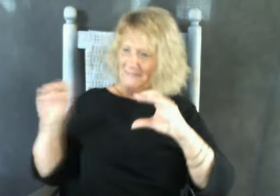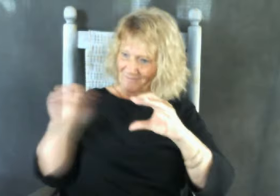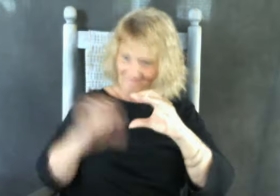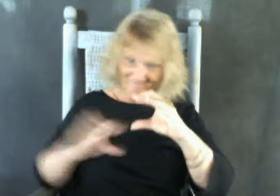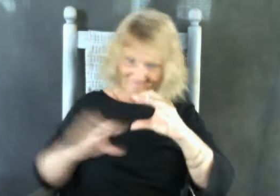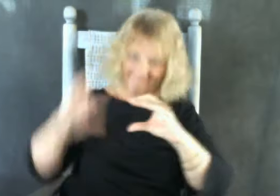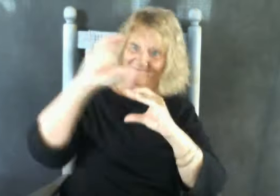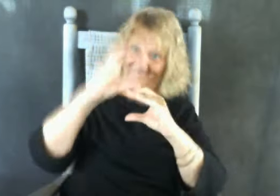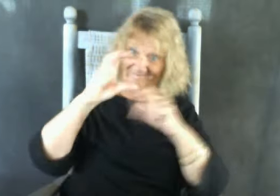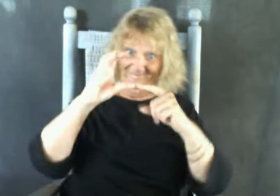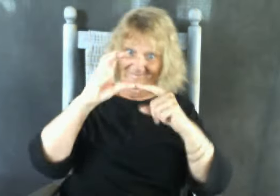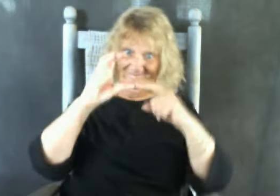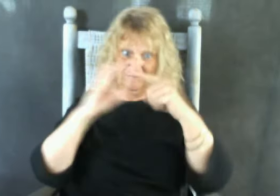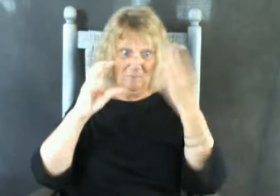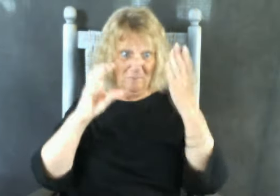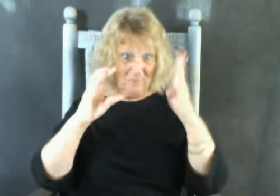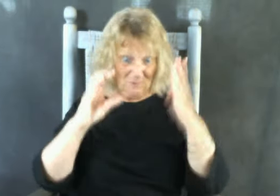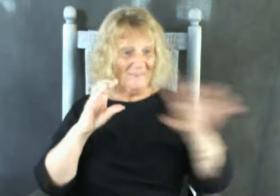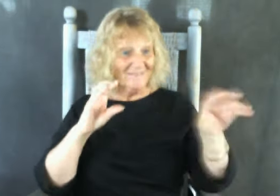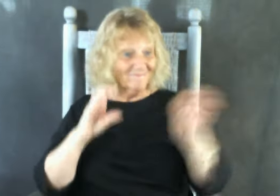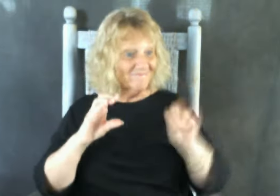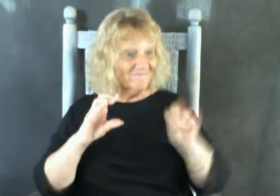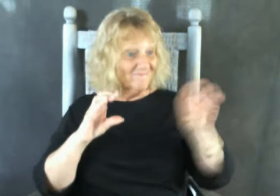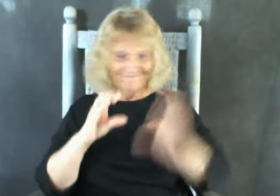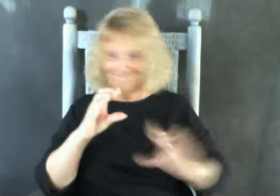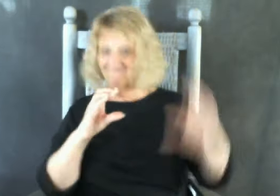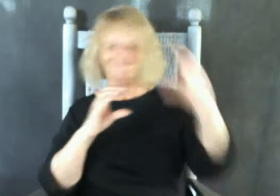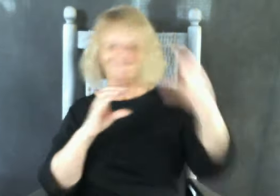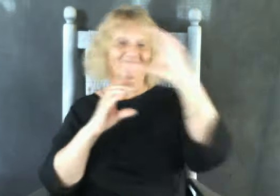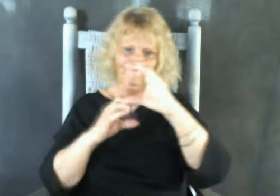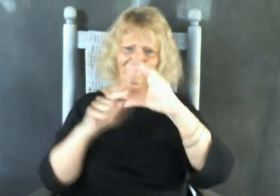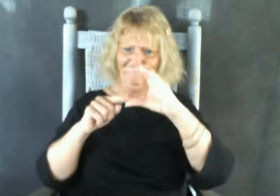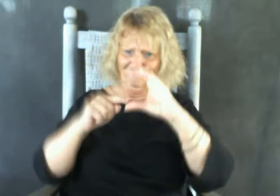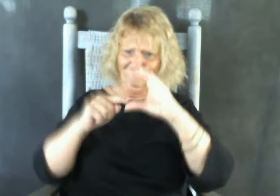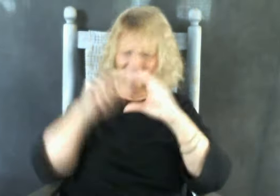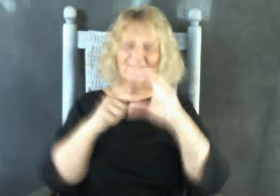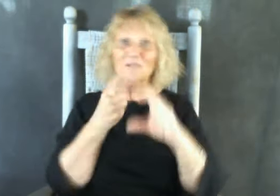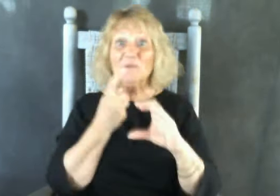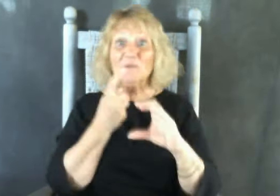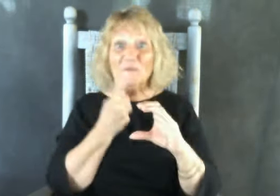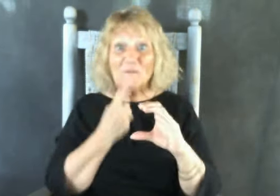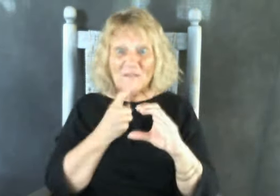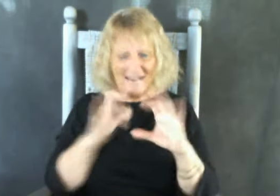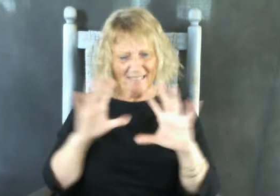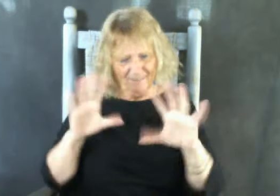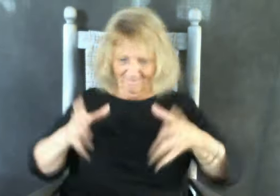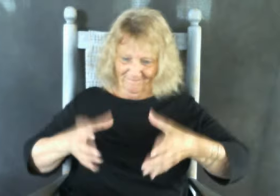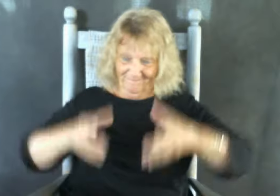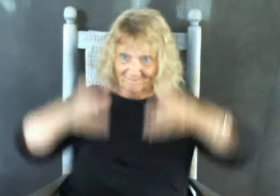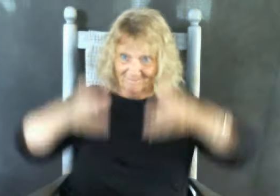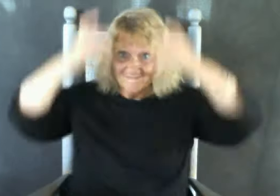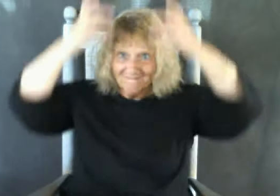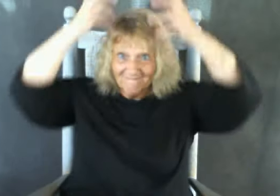there at the Pentagon, where in New York you had, you know, a huge amount of controversy over what would go on that Ground Zero